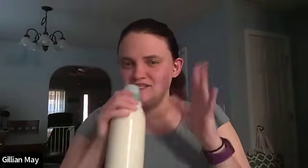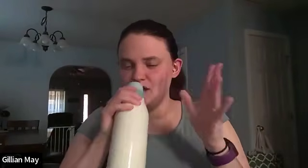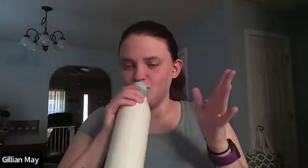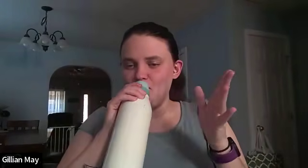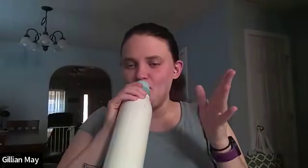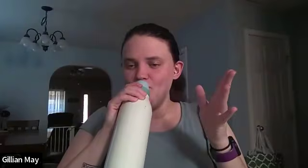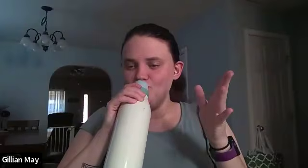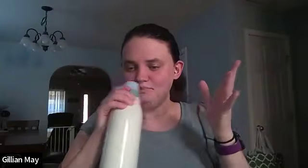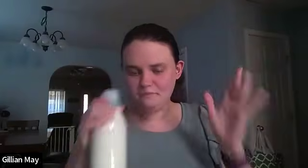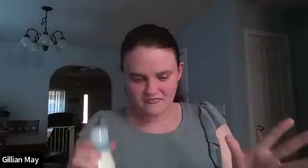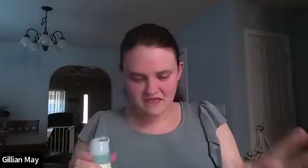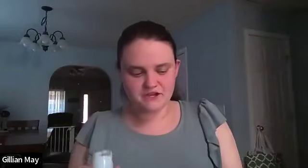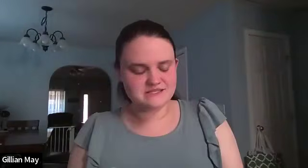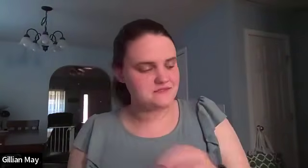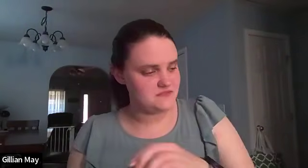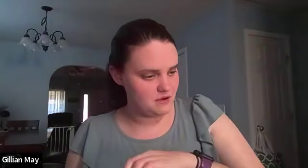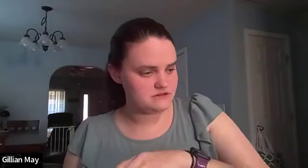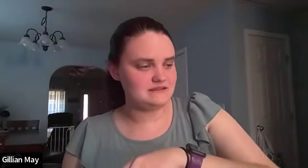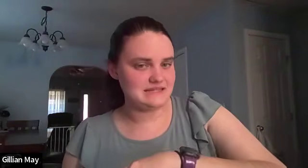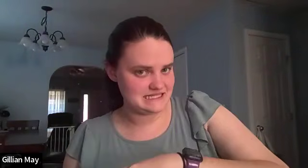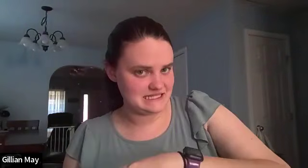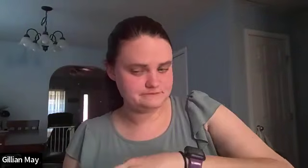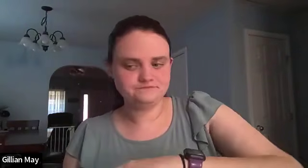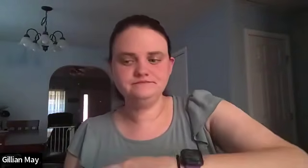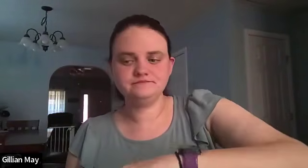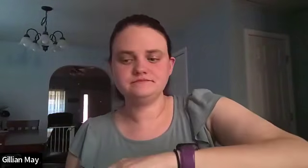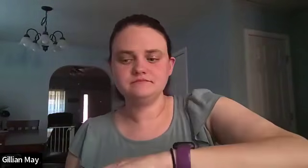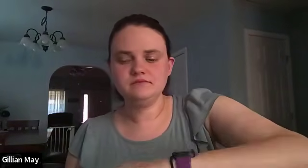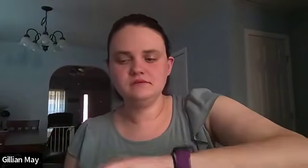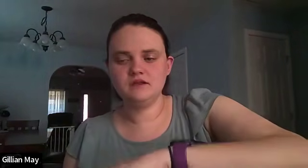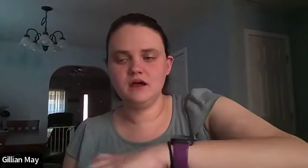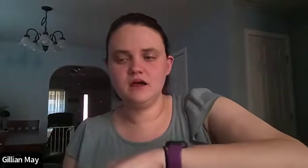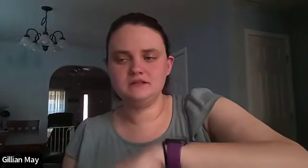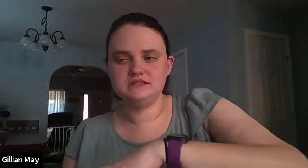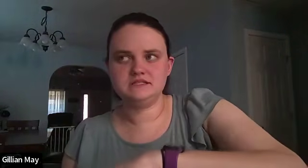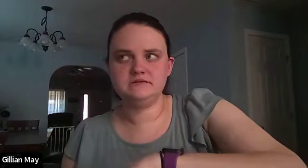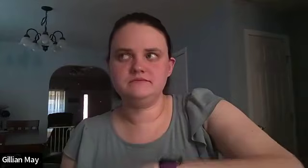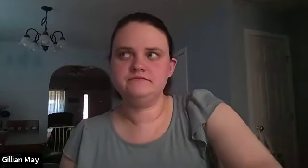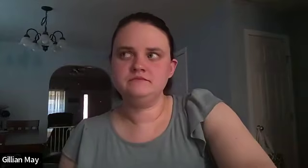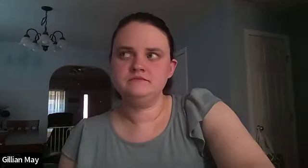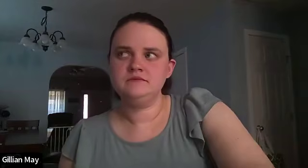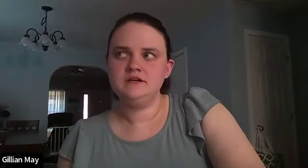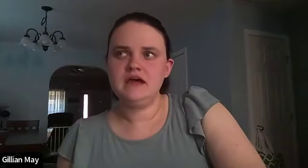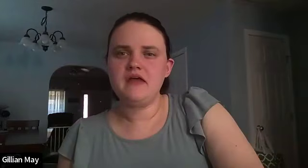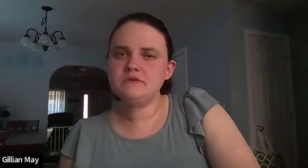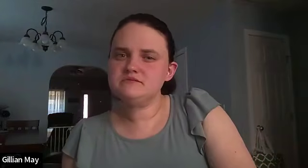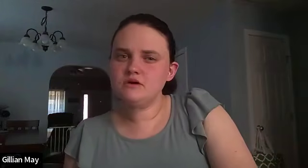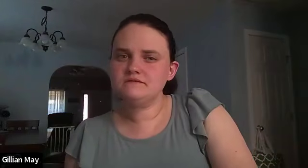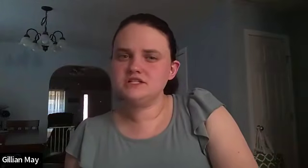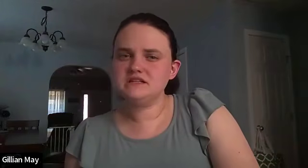So there's that with the listing. Let's see. And that one's more of just